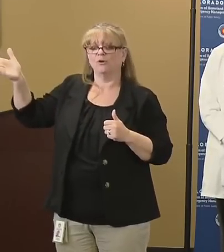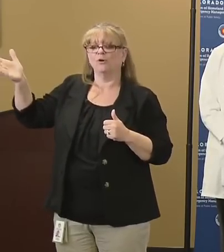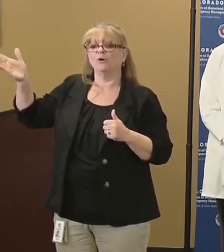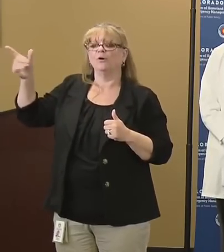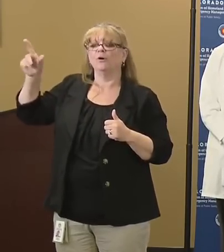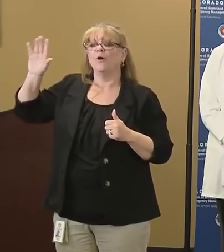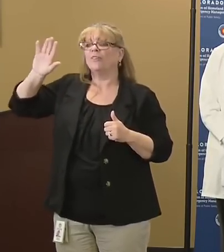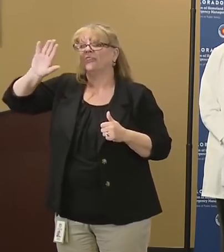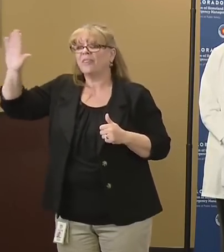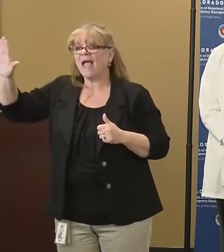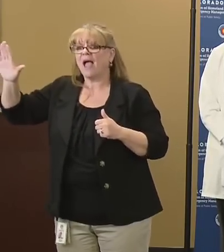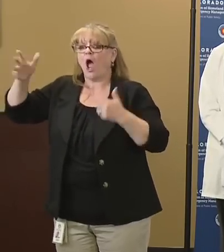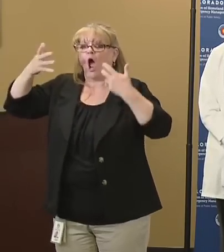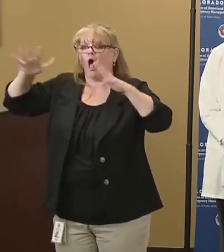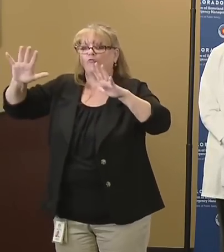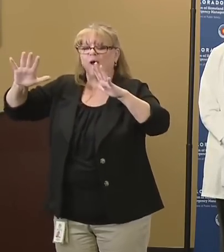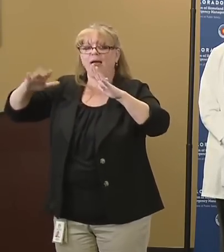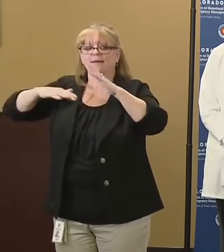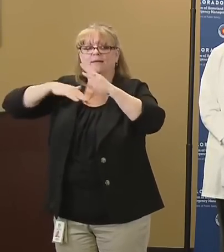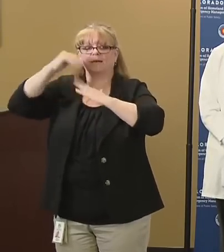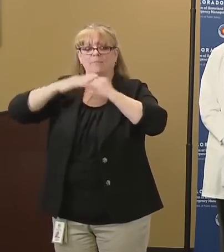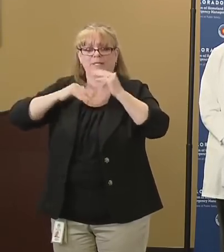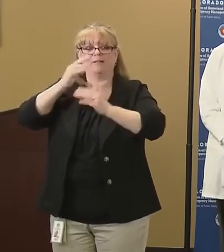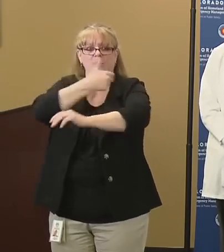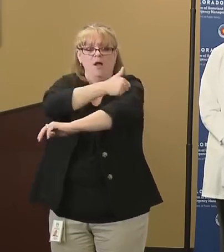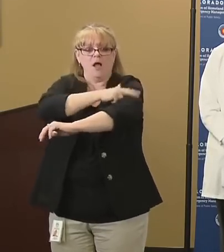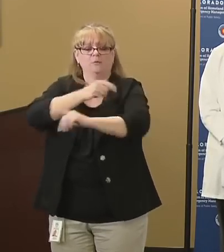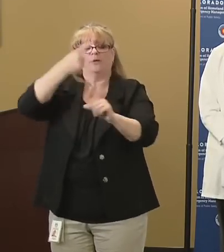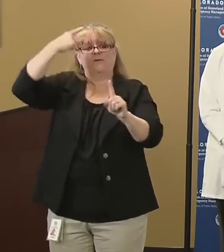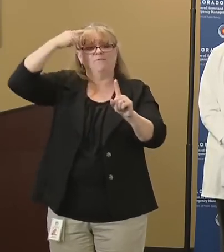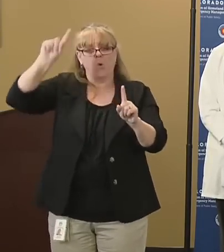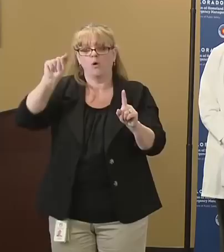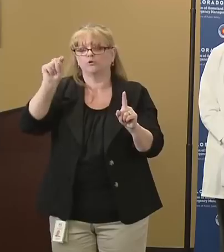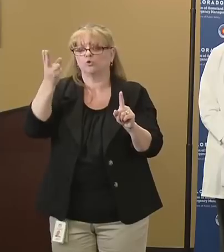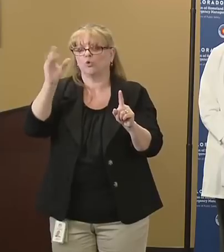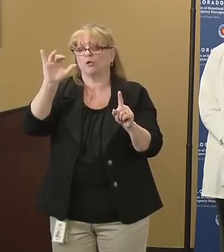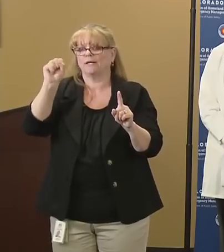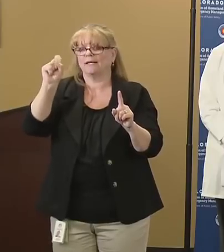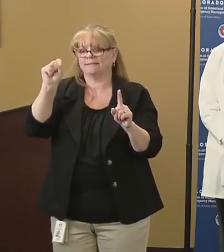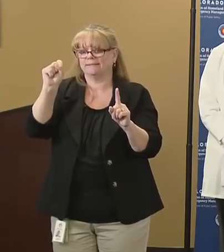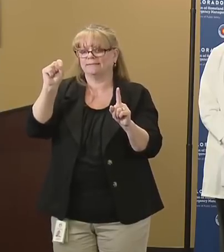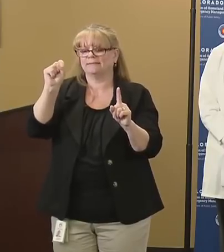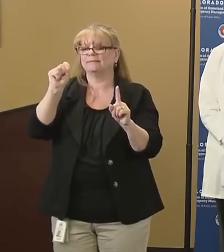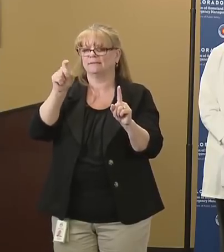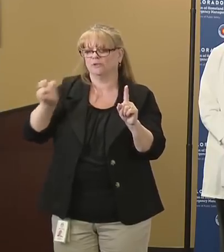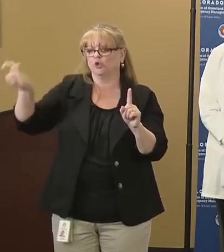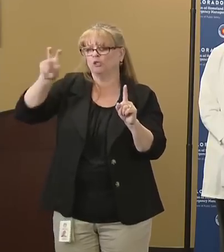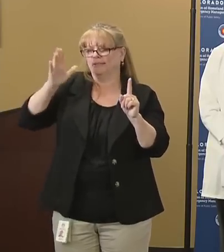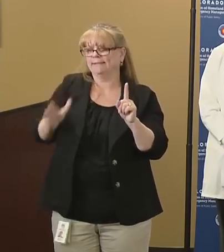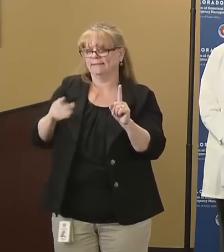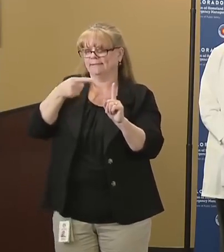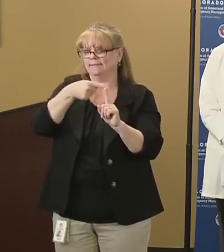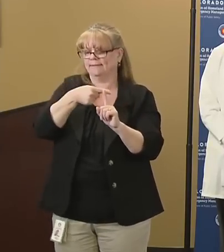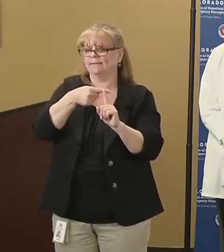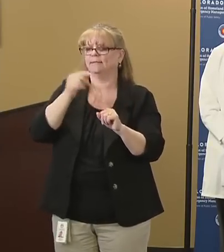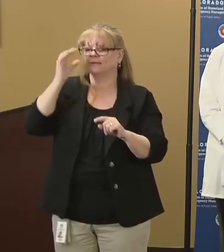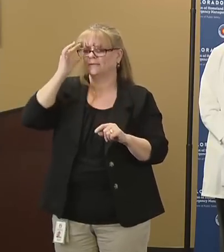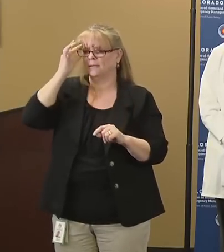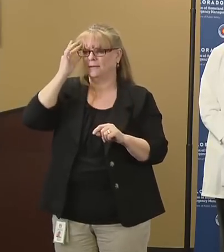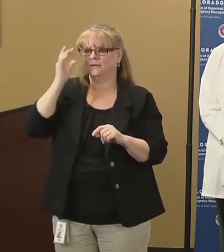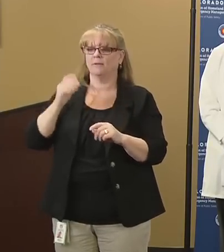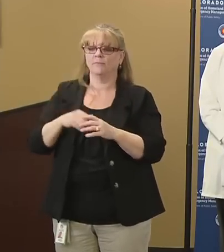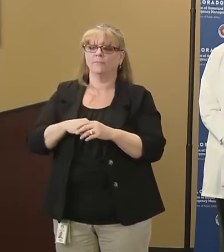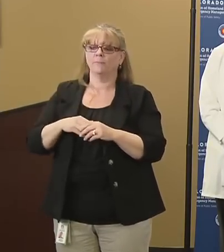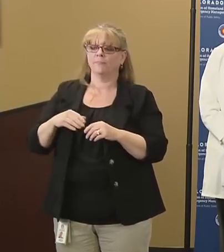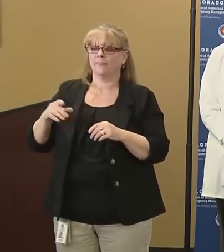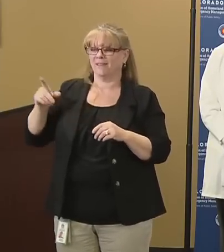extra capacity there for locals. We're so grateful for that fact that even though we have enormous number of cases in those areas, so